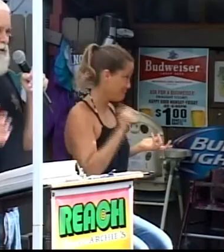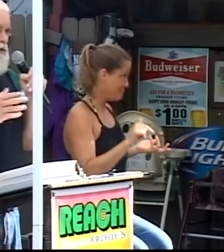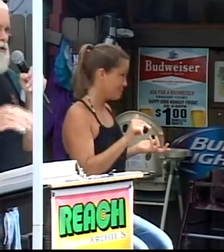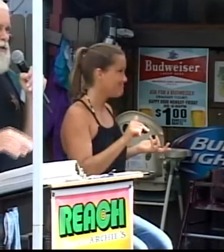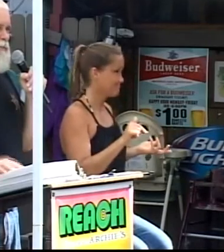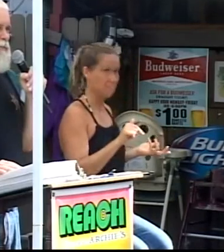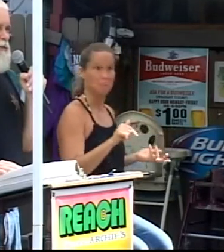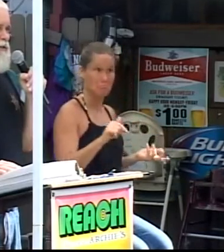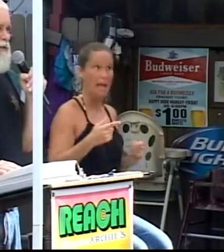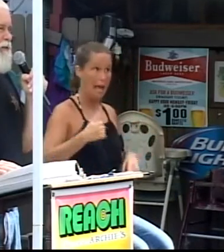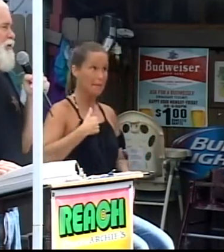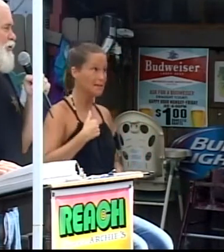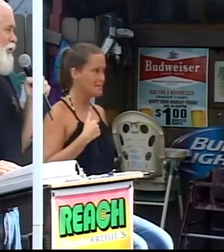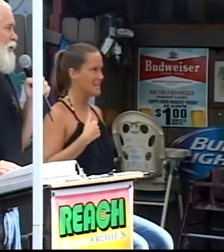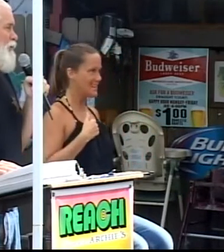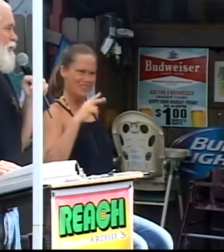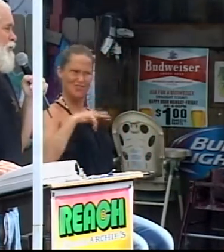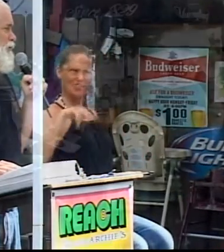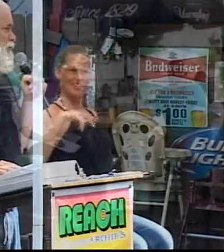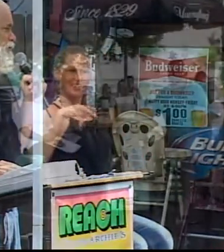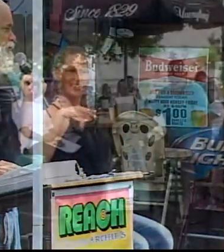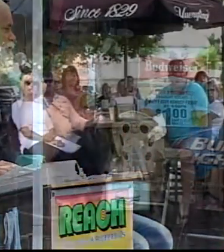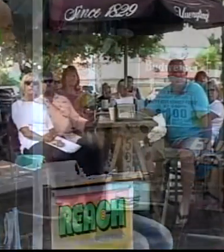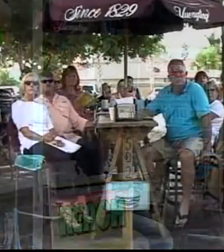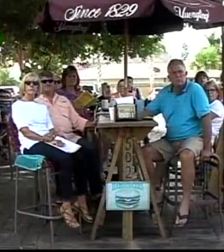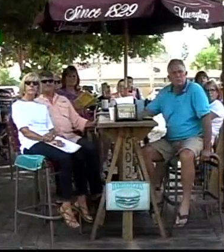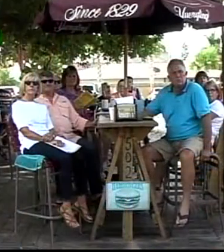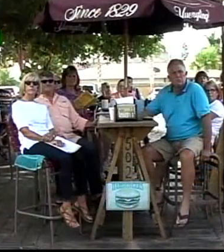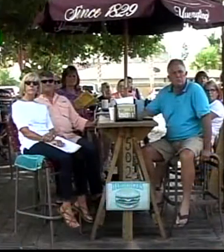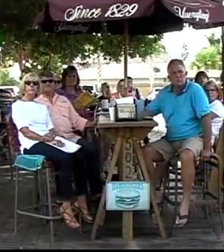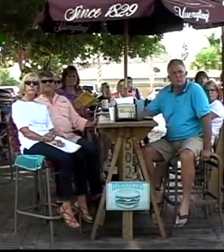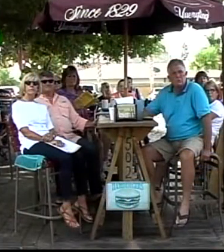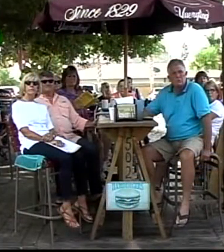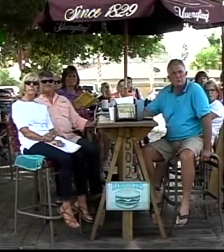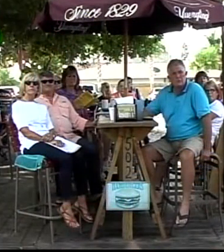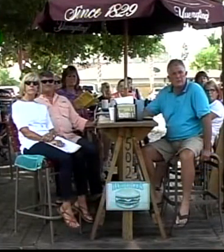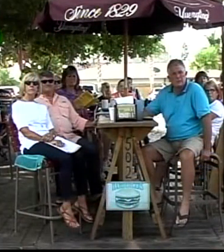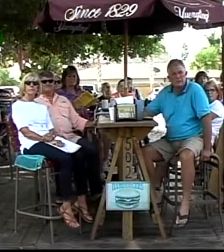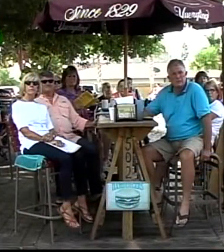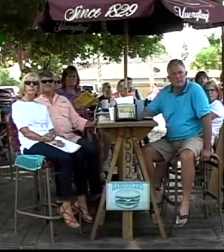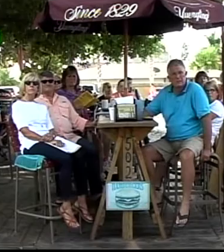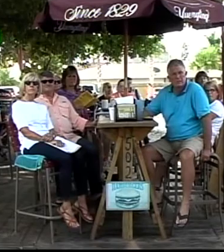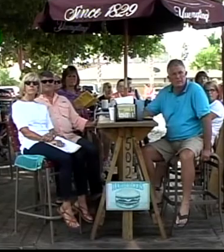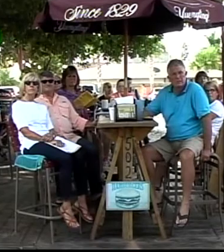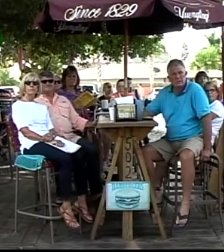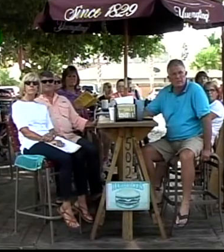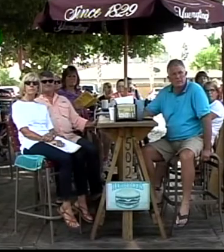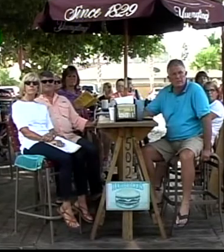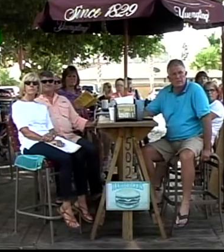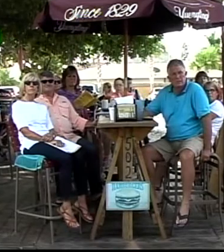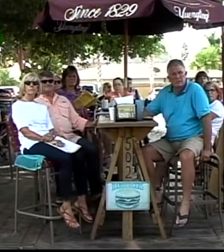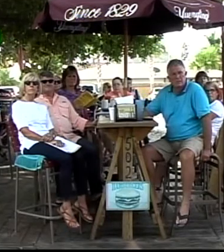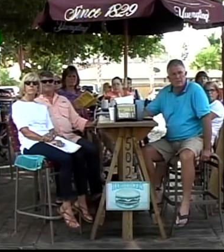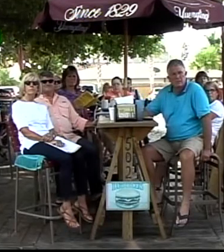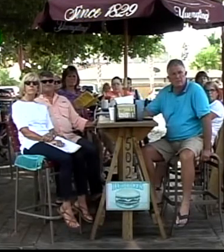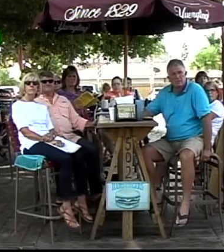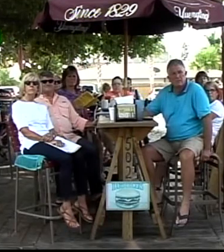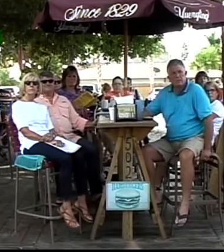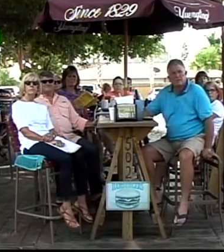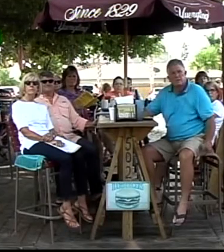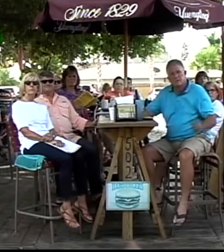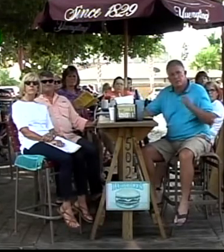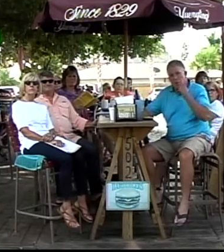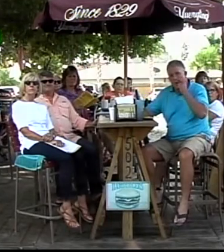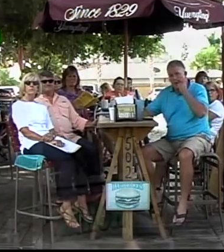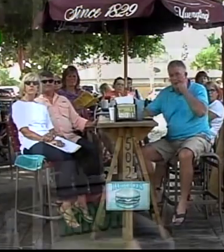We talked about it a couple weeks ago. Let me show you my wounds. I was a rager. I was manipulative and controlling. I was extremely